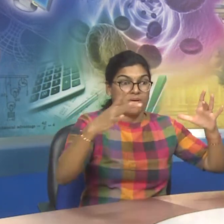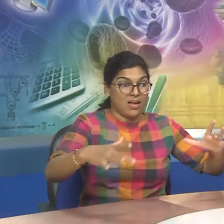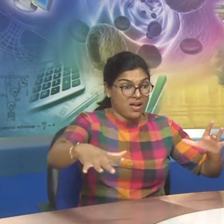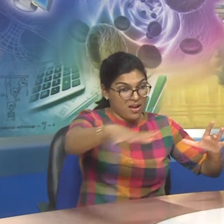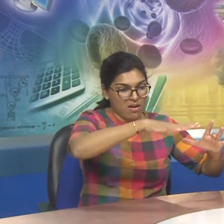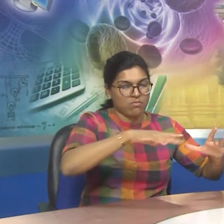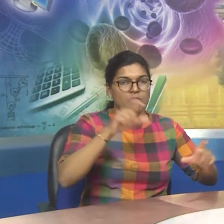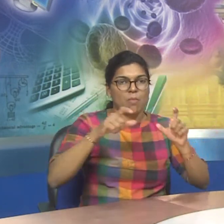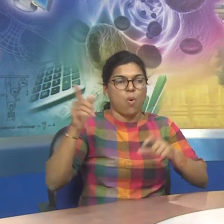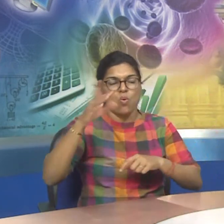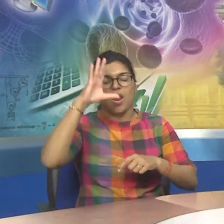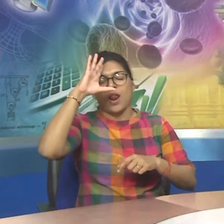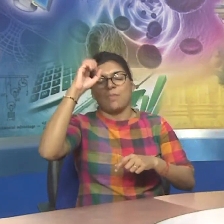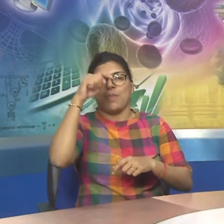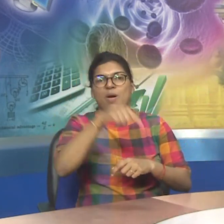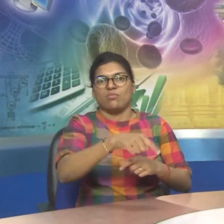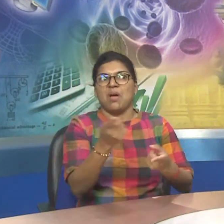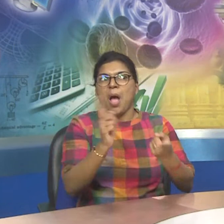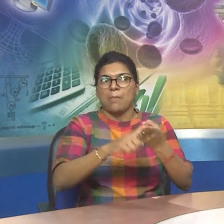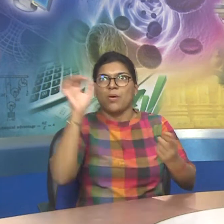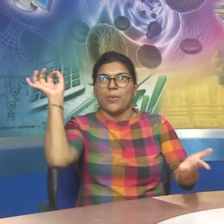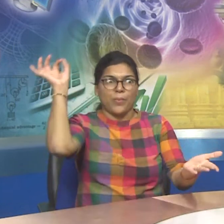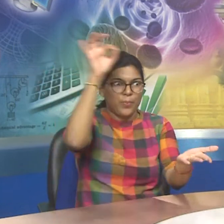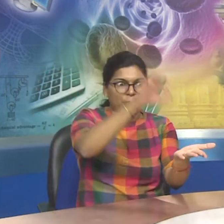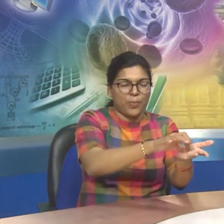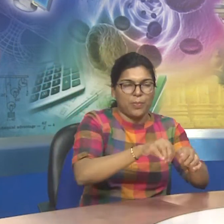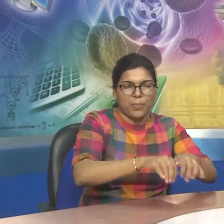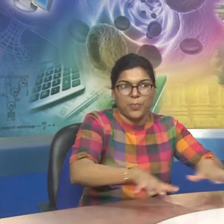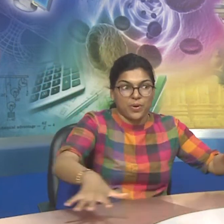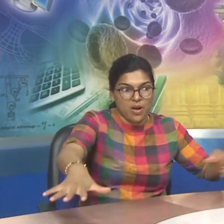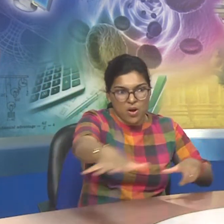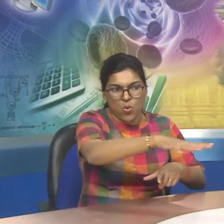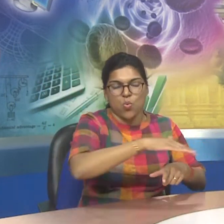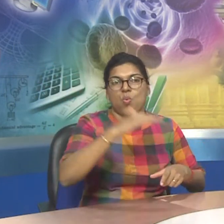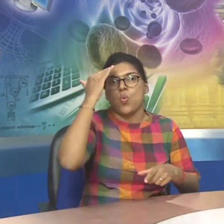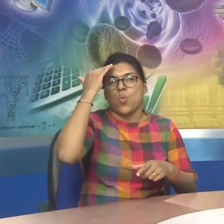Now that same place has been converted into a park